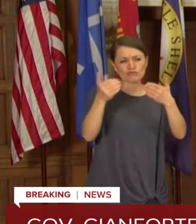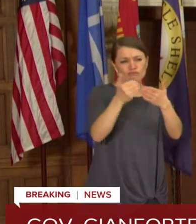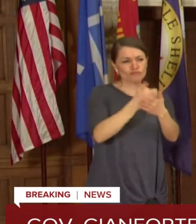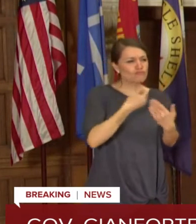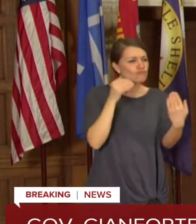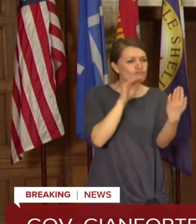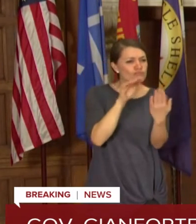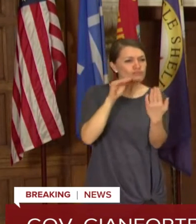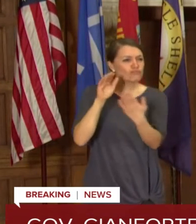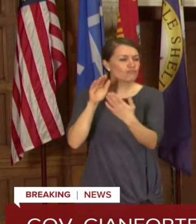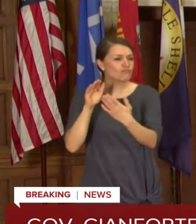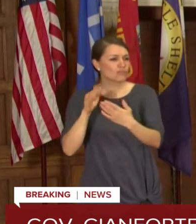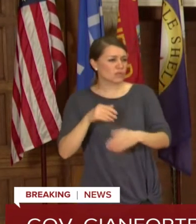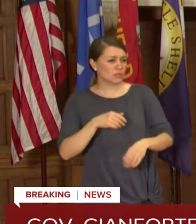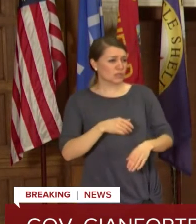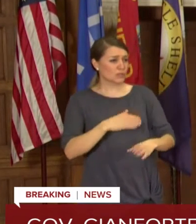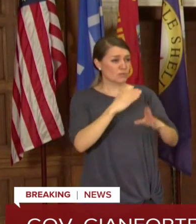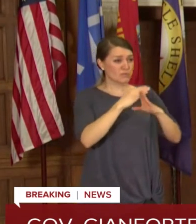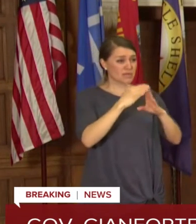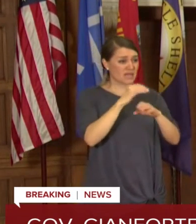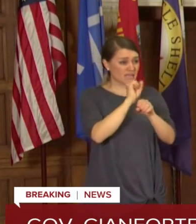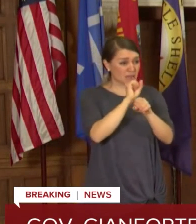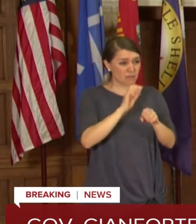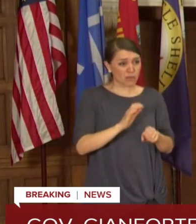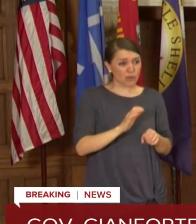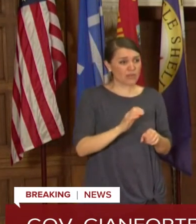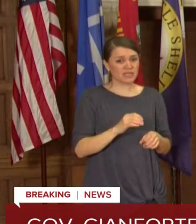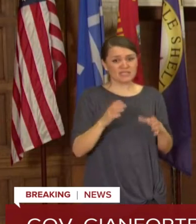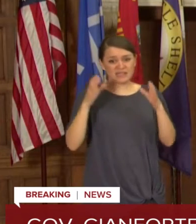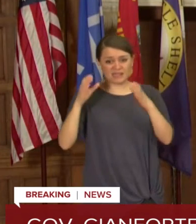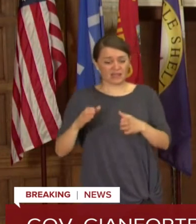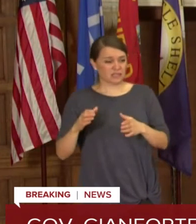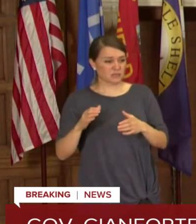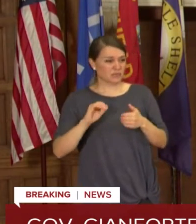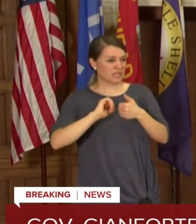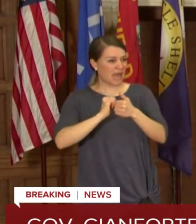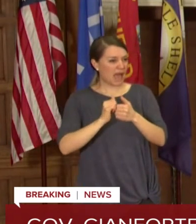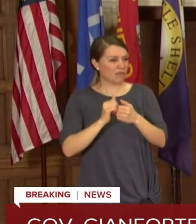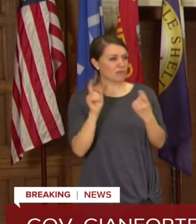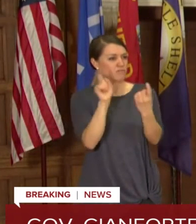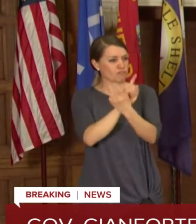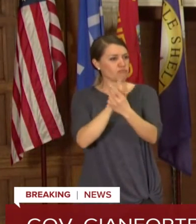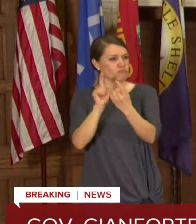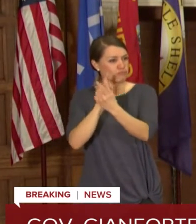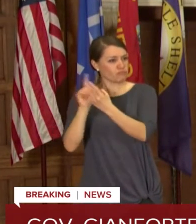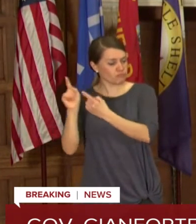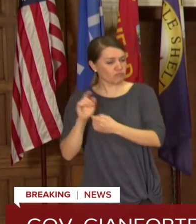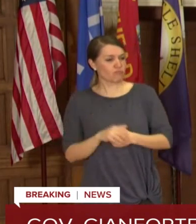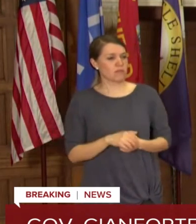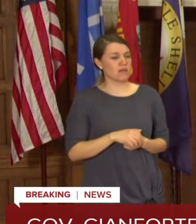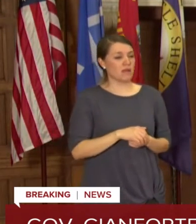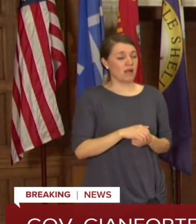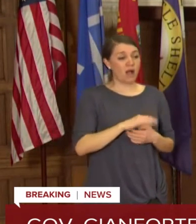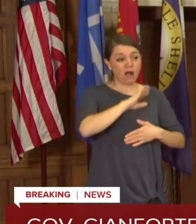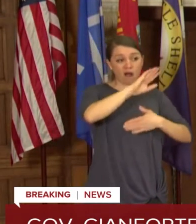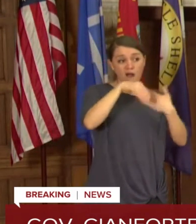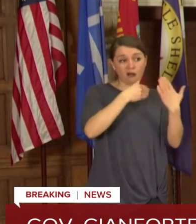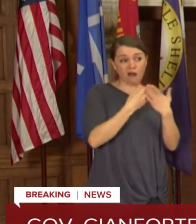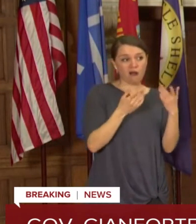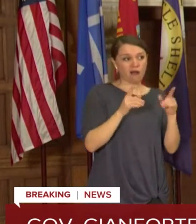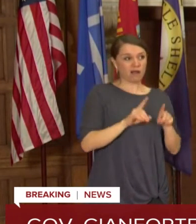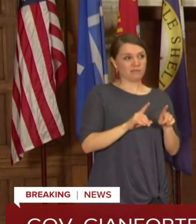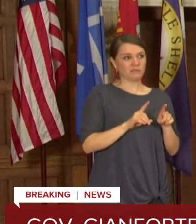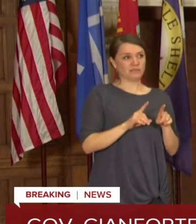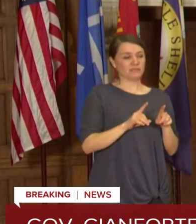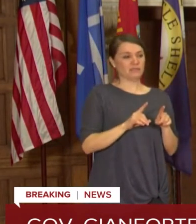to protect their employees and their customers and interact with them. And all of this happened at an